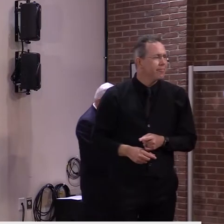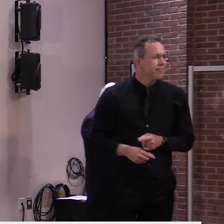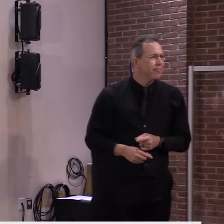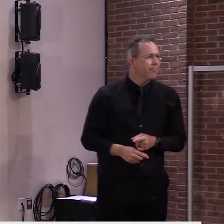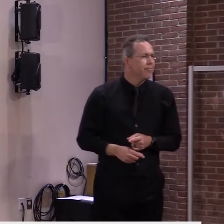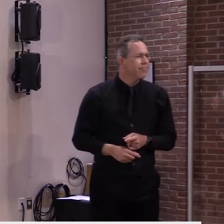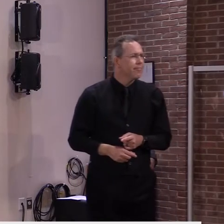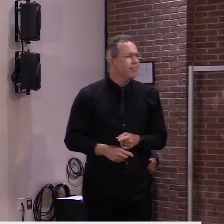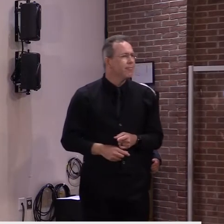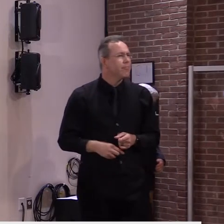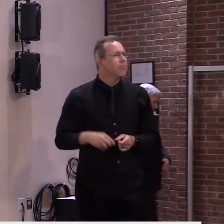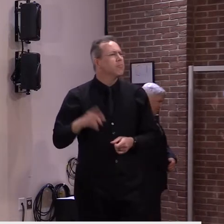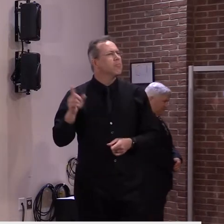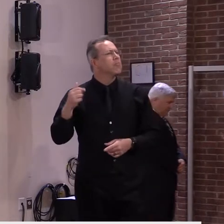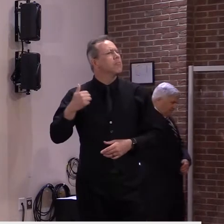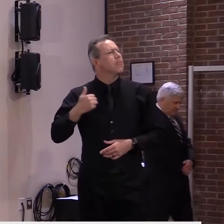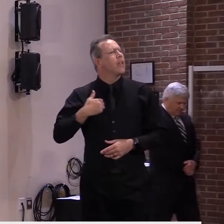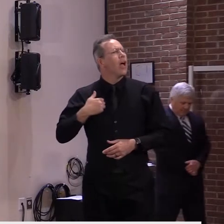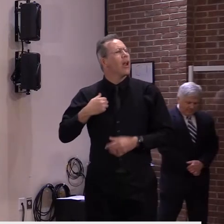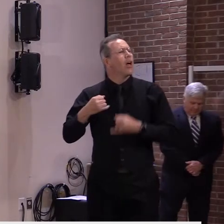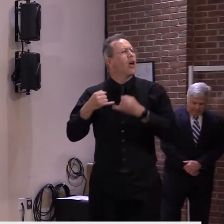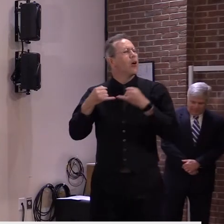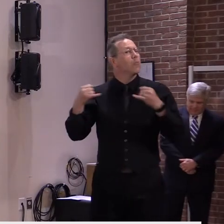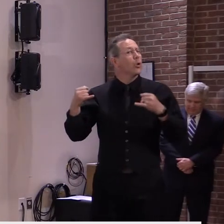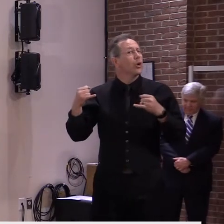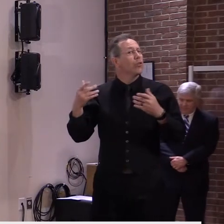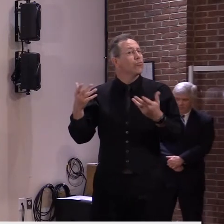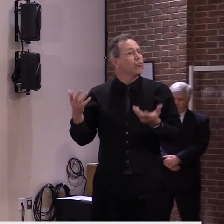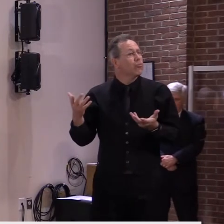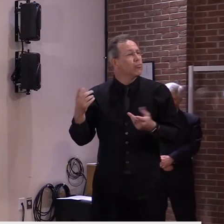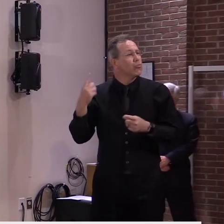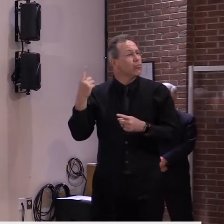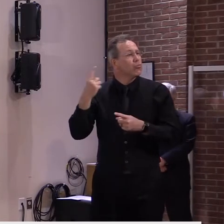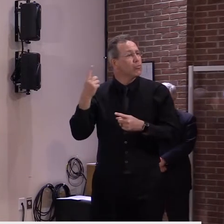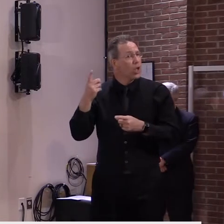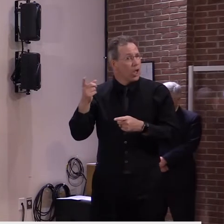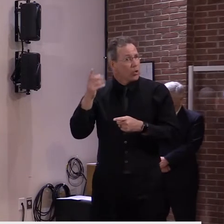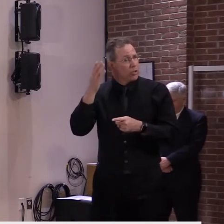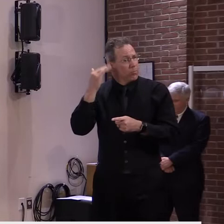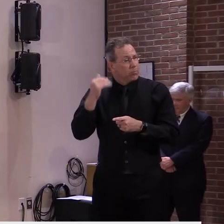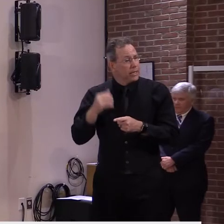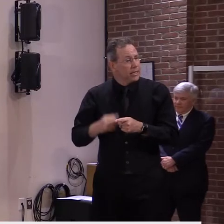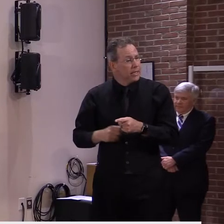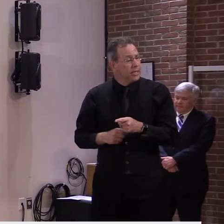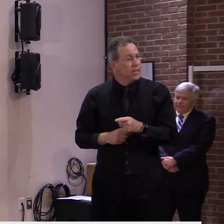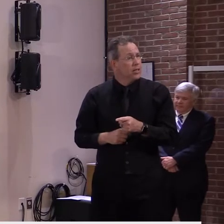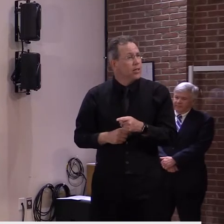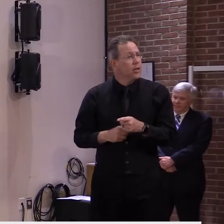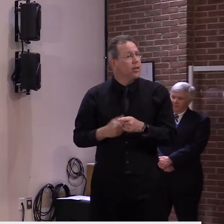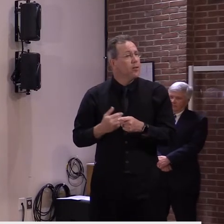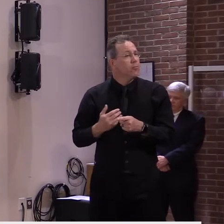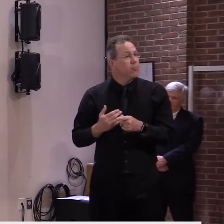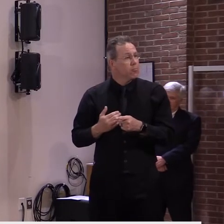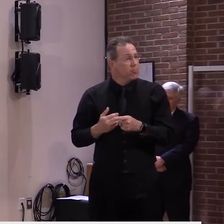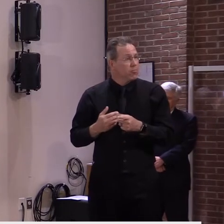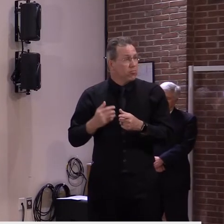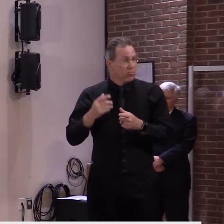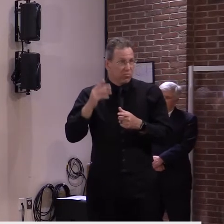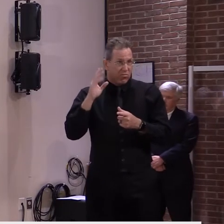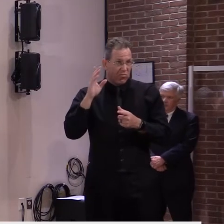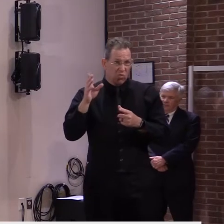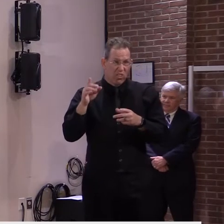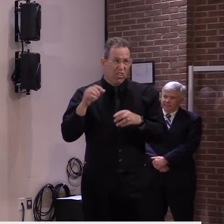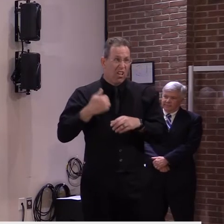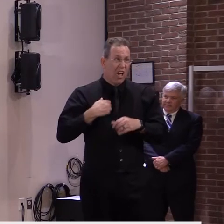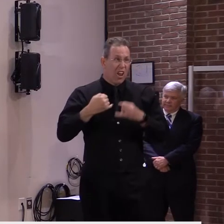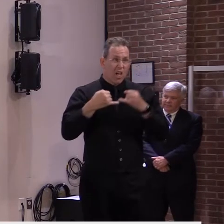would have mentioned something, but do you expect that the border shutdown will be extended? It's due to expire Friday,